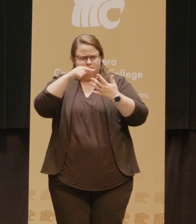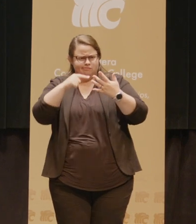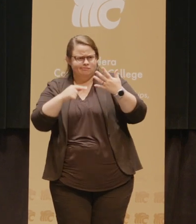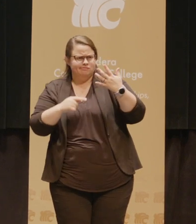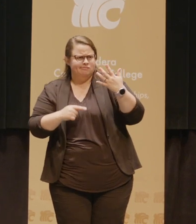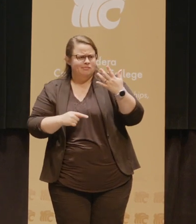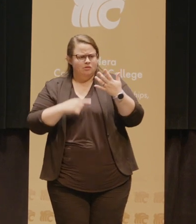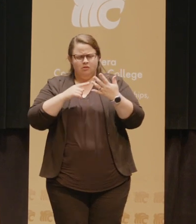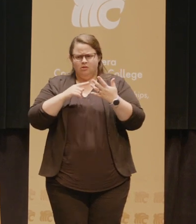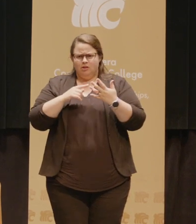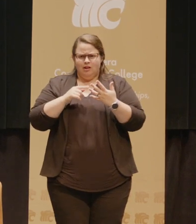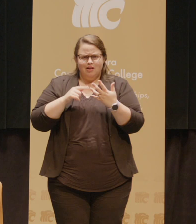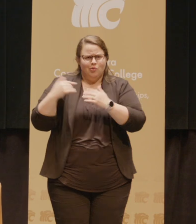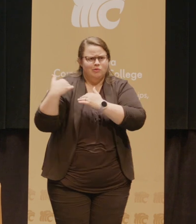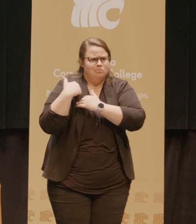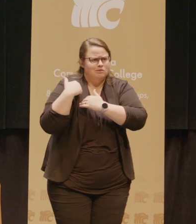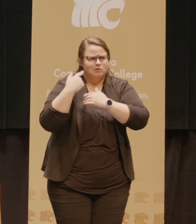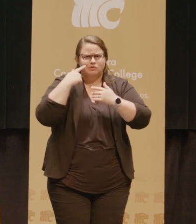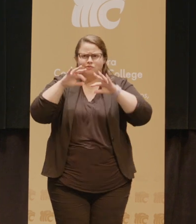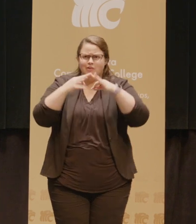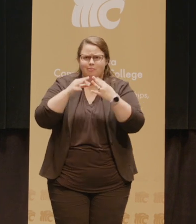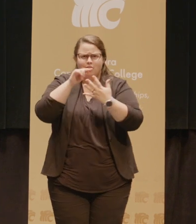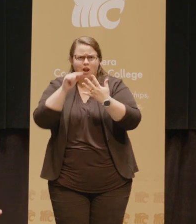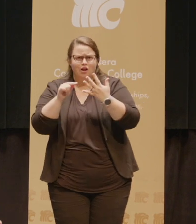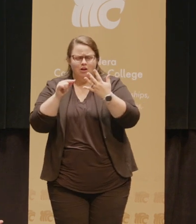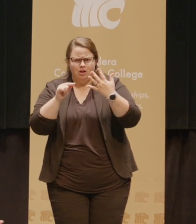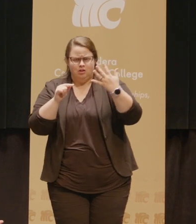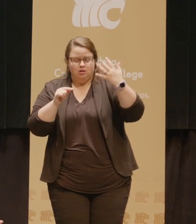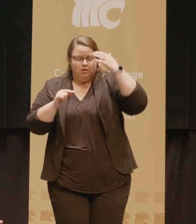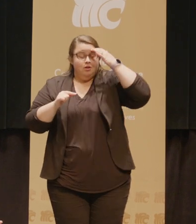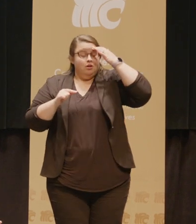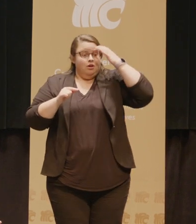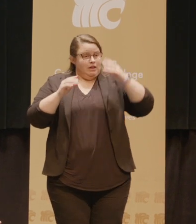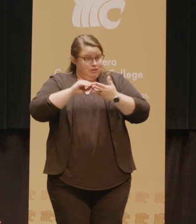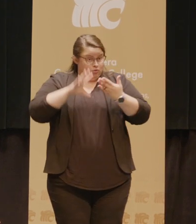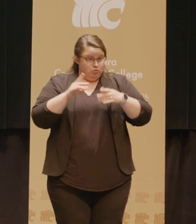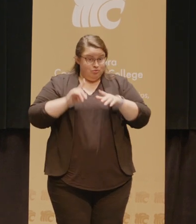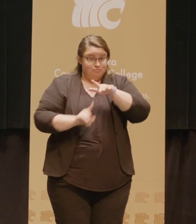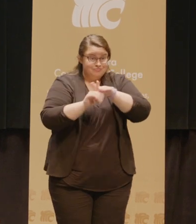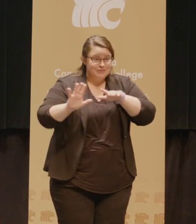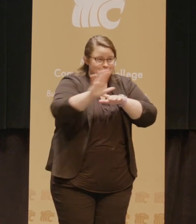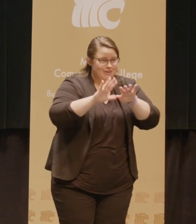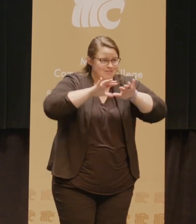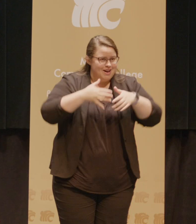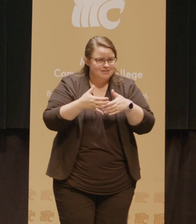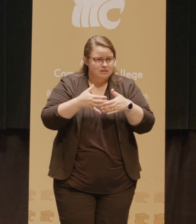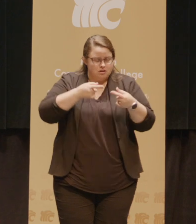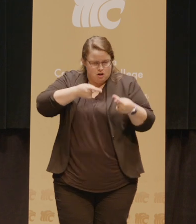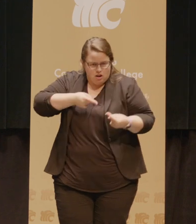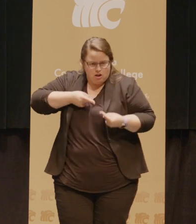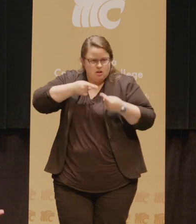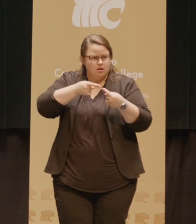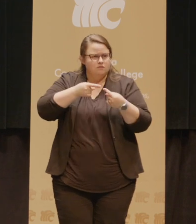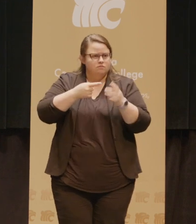start thinking about their responsibilities that they have. So when these students are coming into your classes and they're struggling with